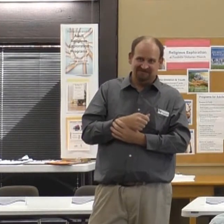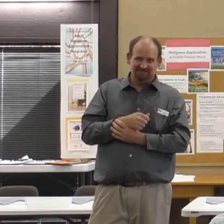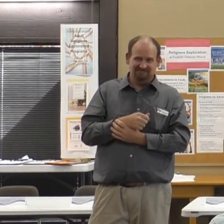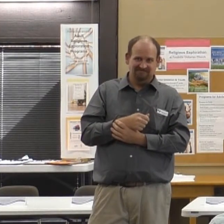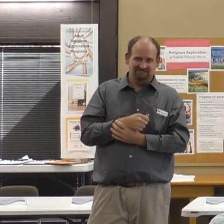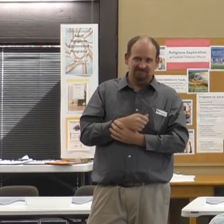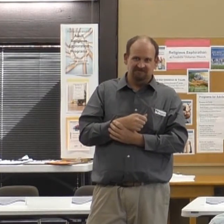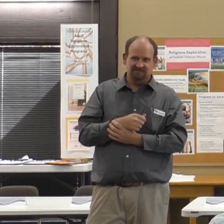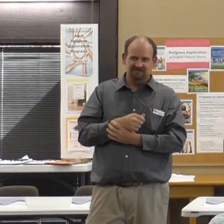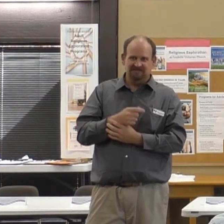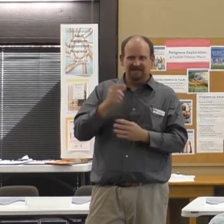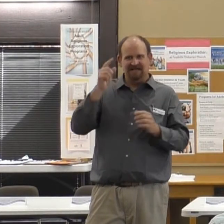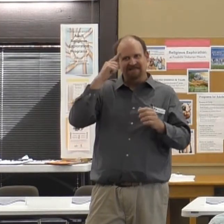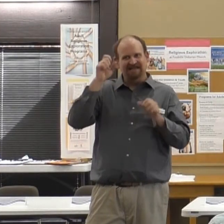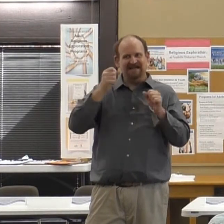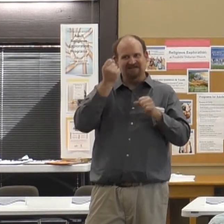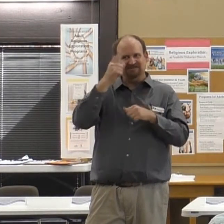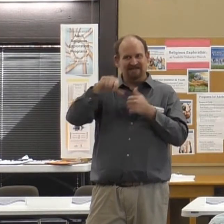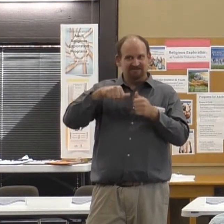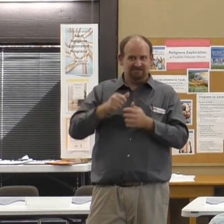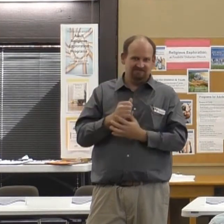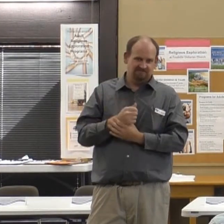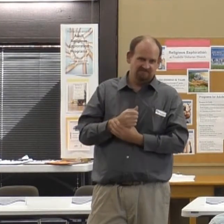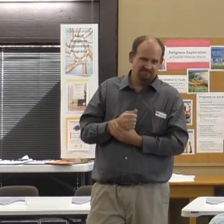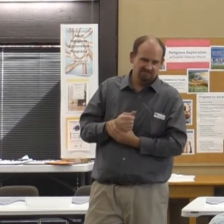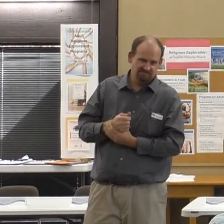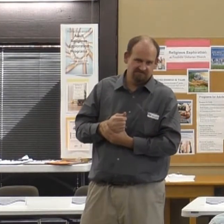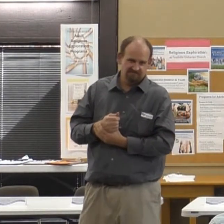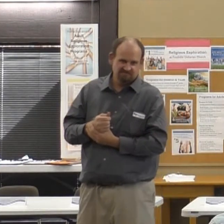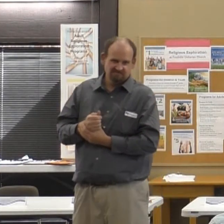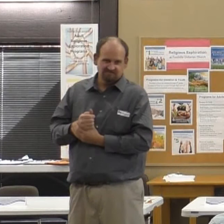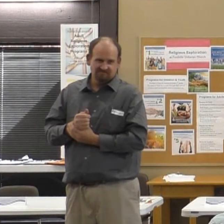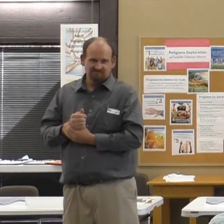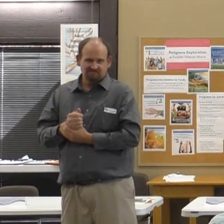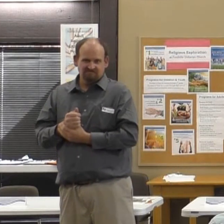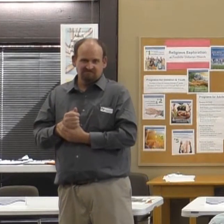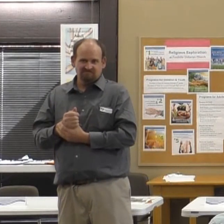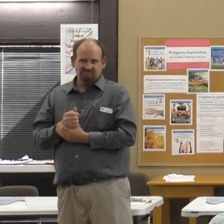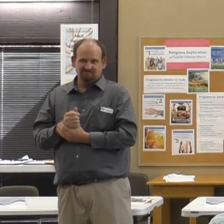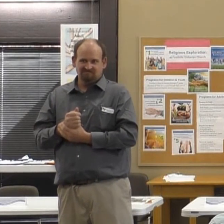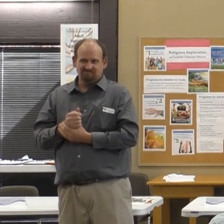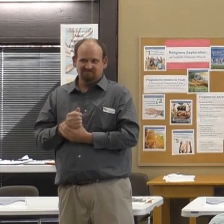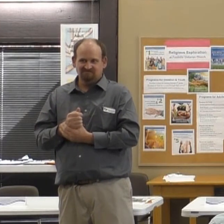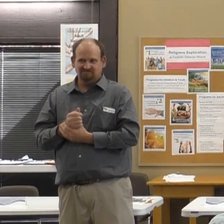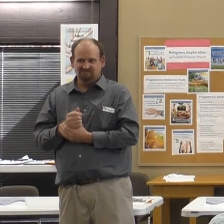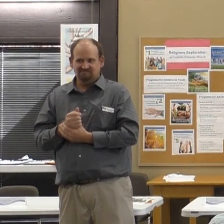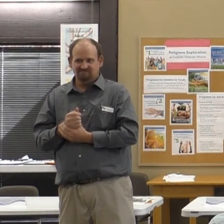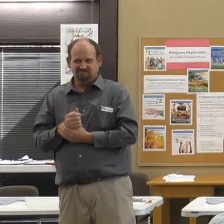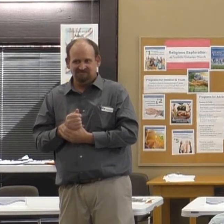as a whole, and do you think that they would be able to understand each other?